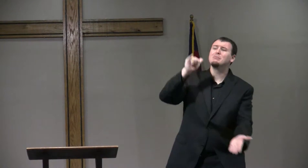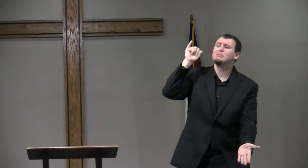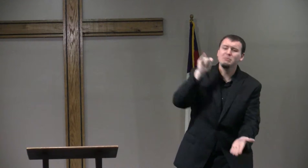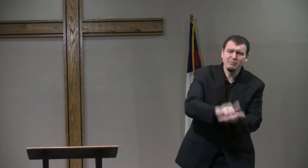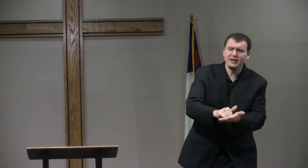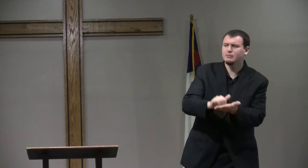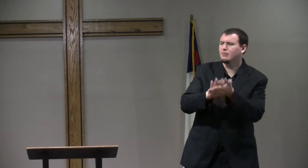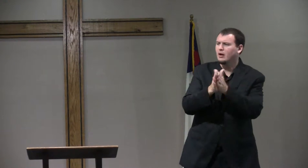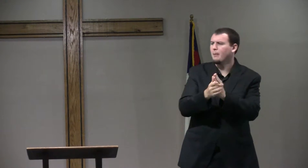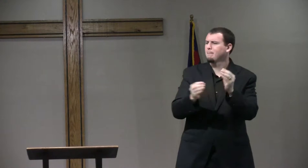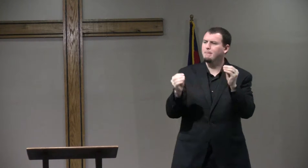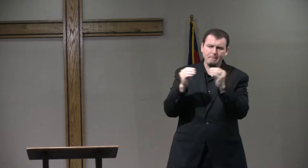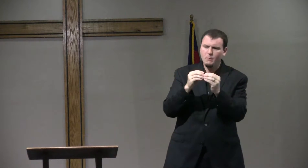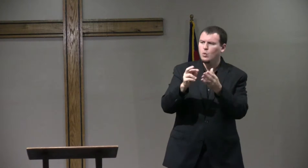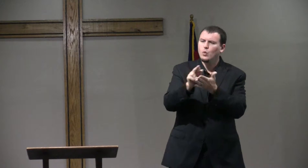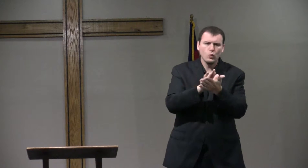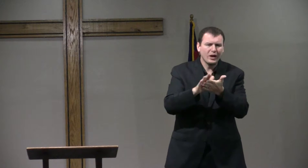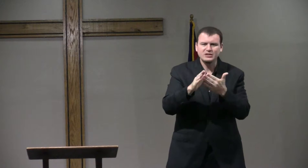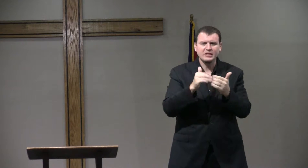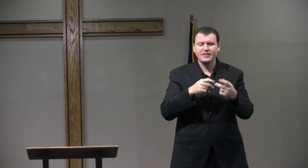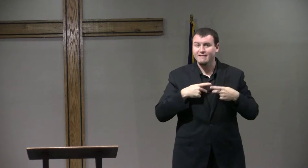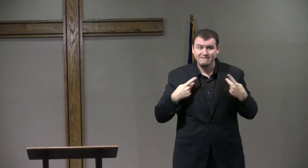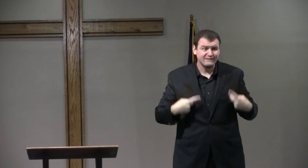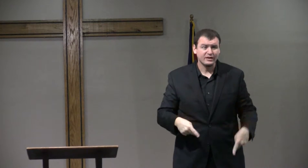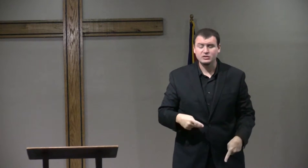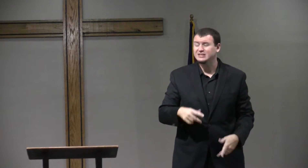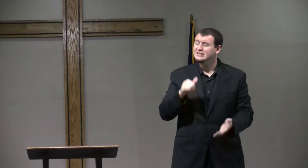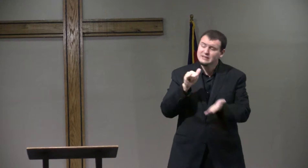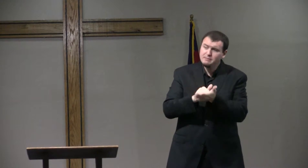saying that your righteousness has to be